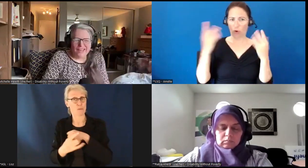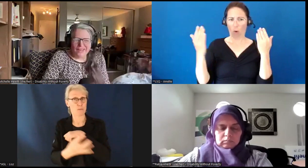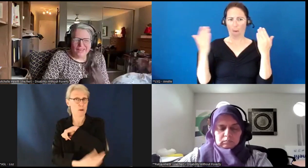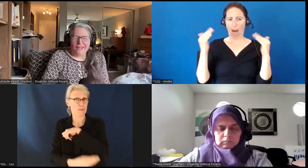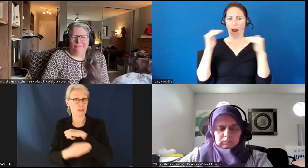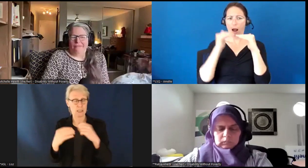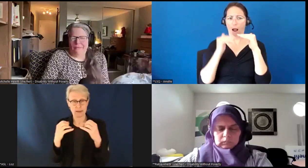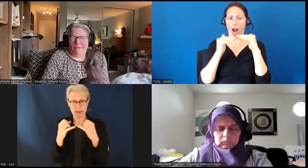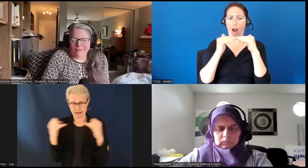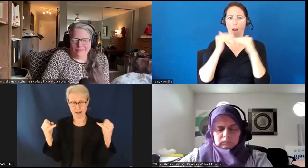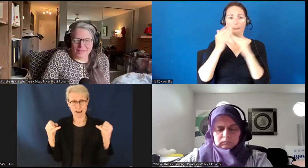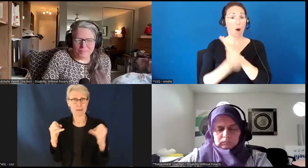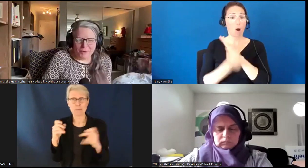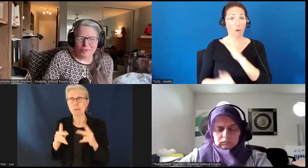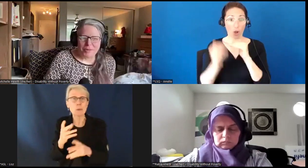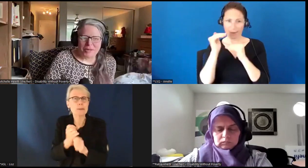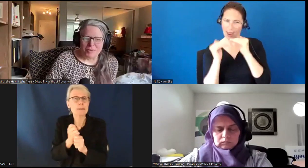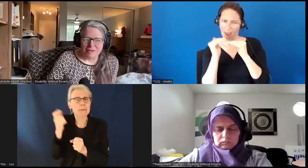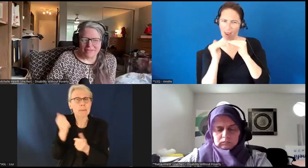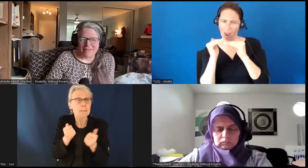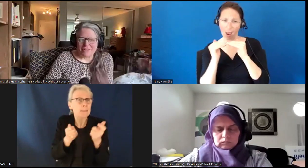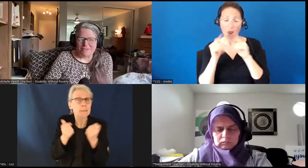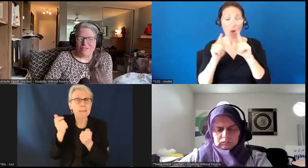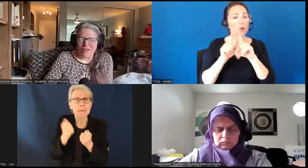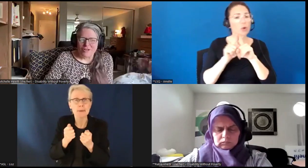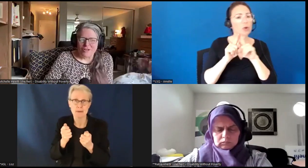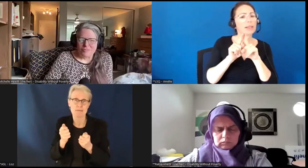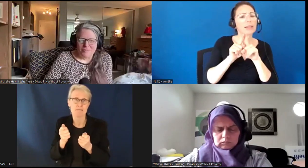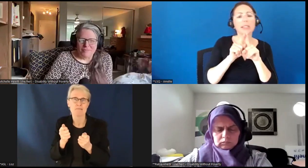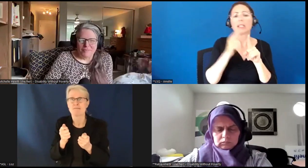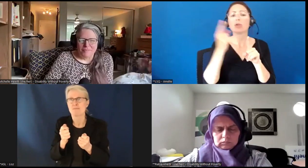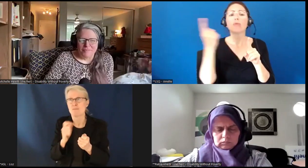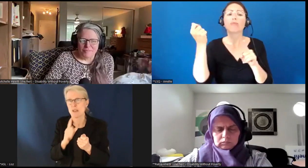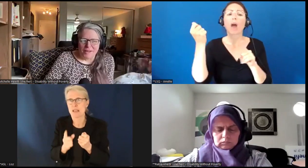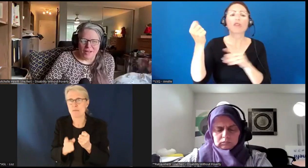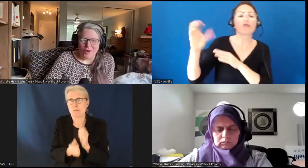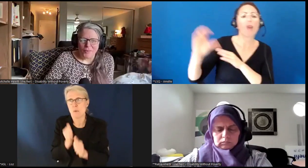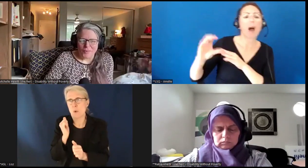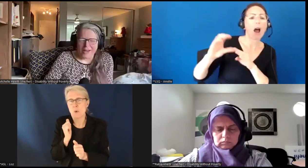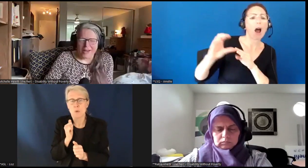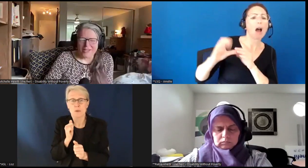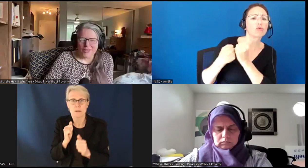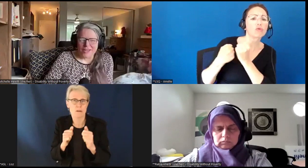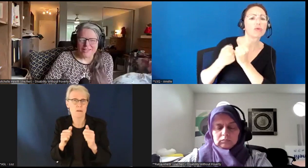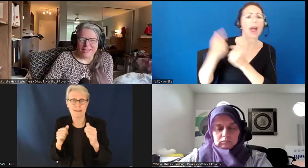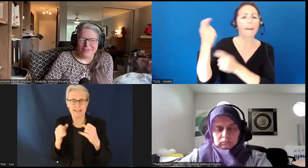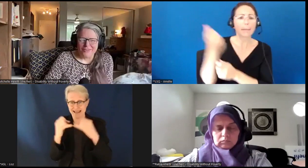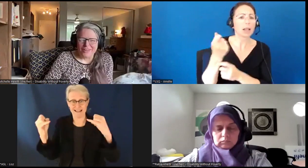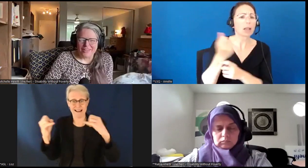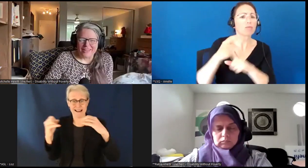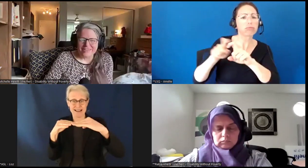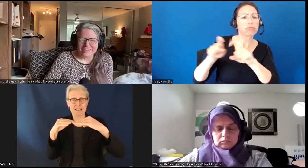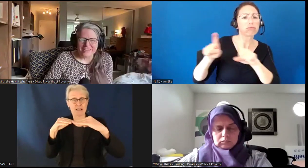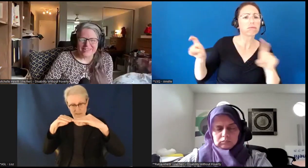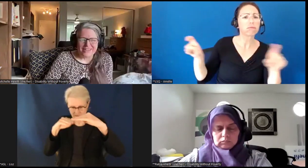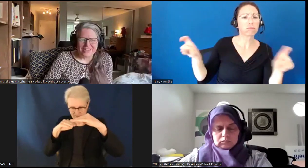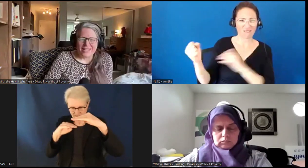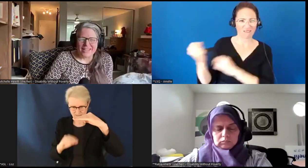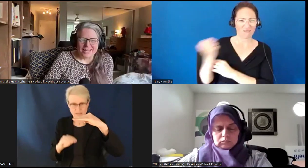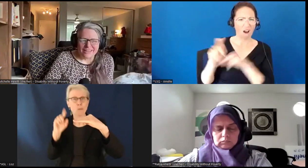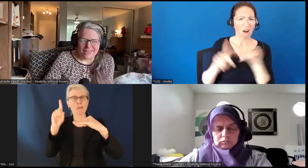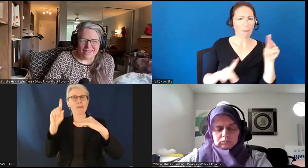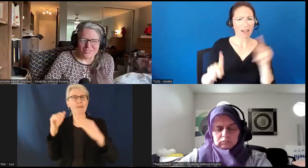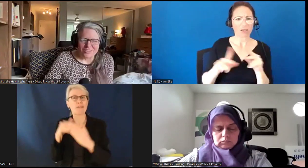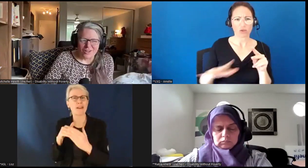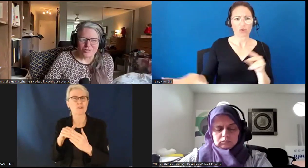assistances, most people are $1,000 below, right? So that, they're